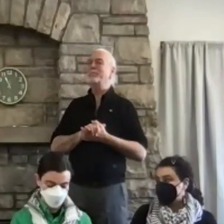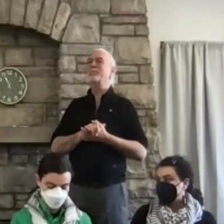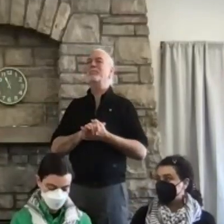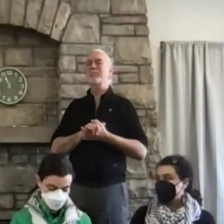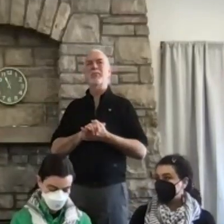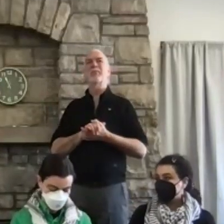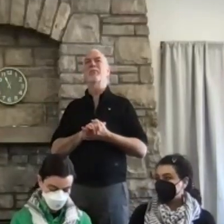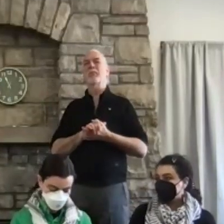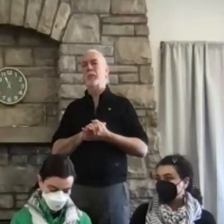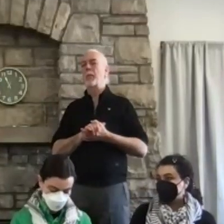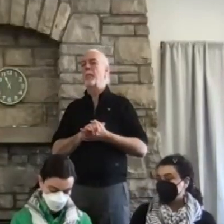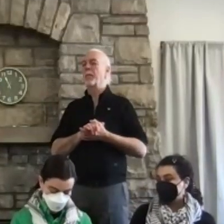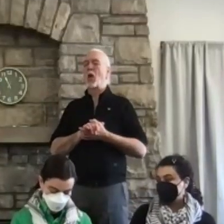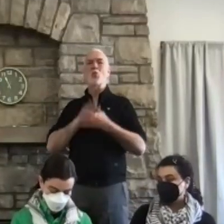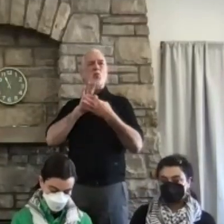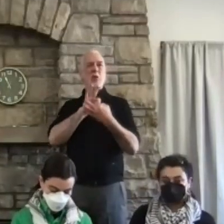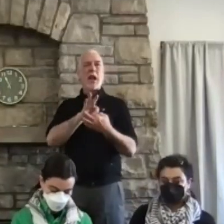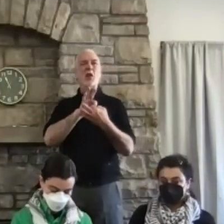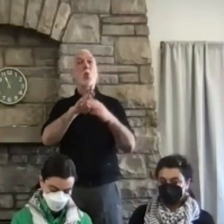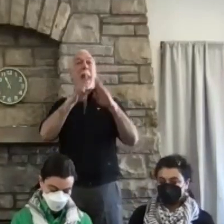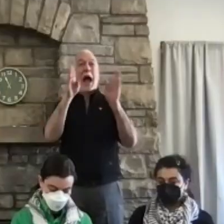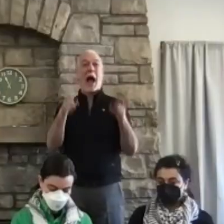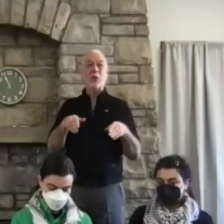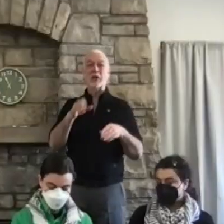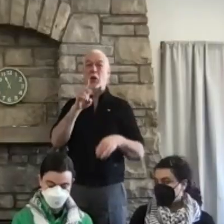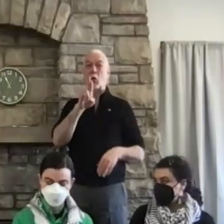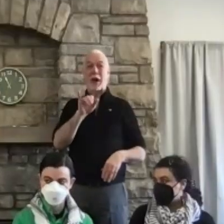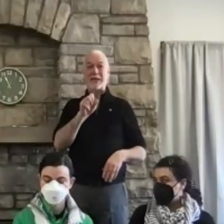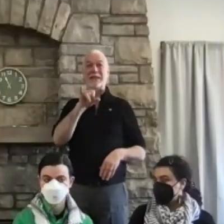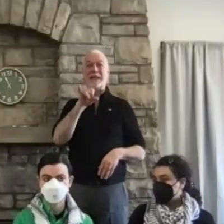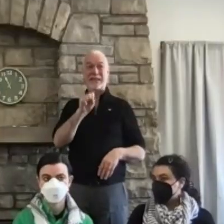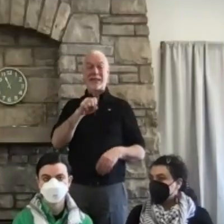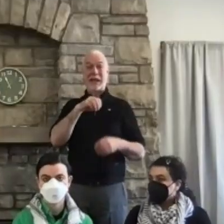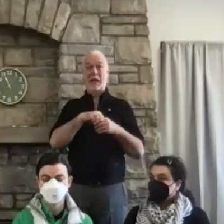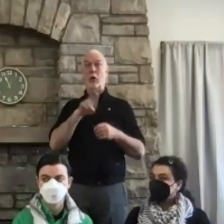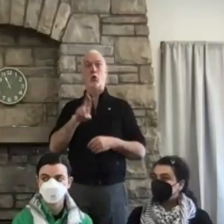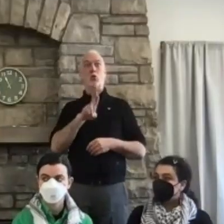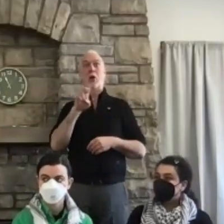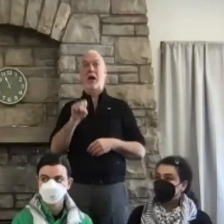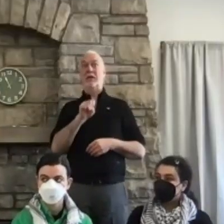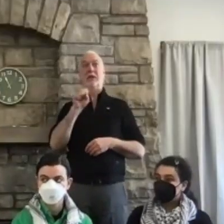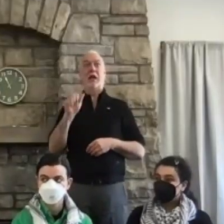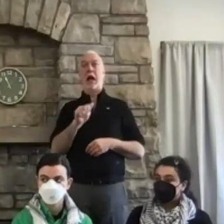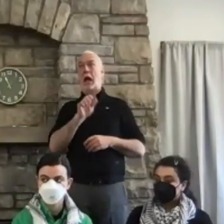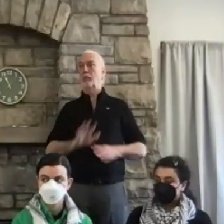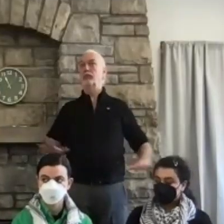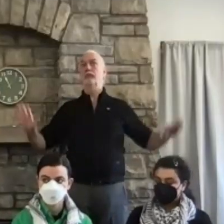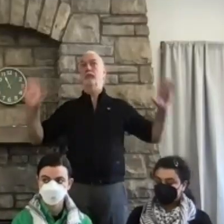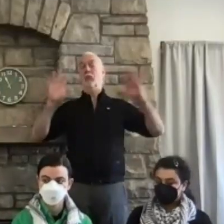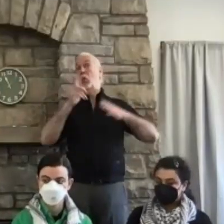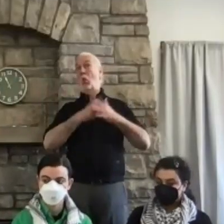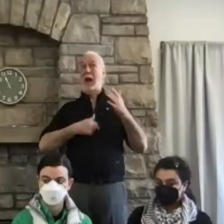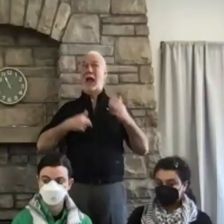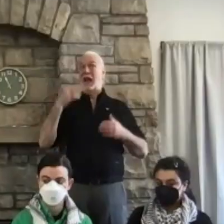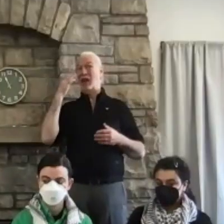in terms of the housing crisis in the US at large, and what I know best, which